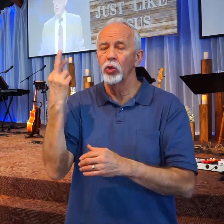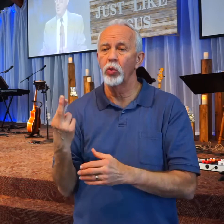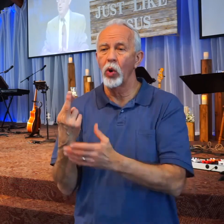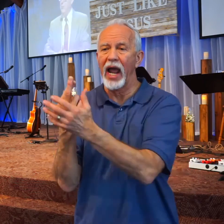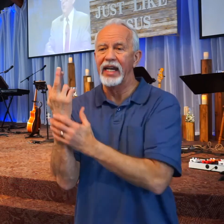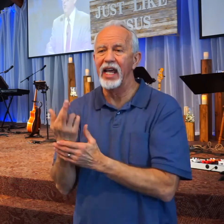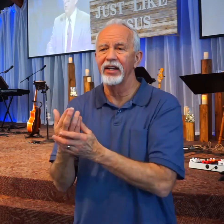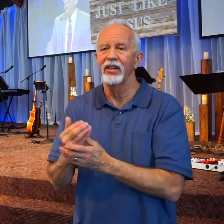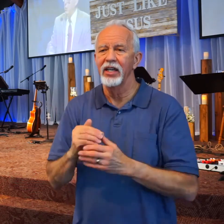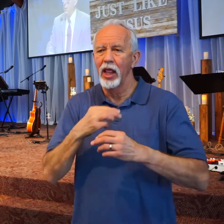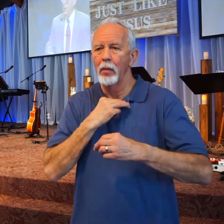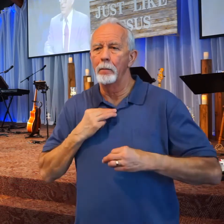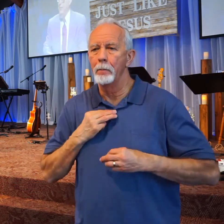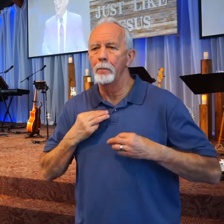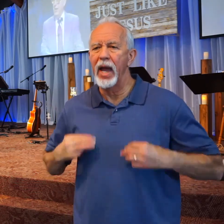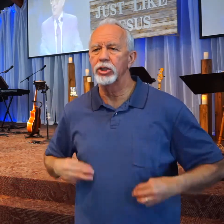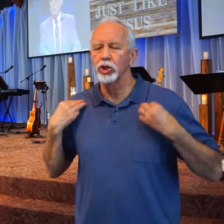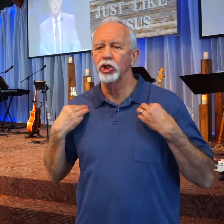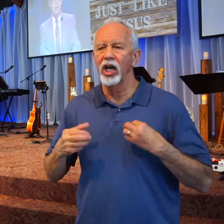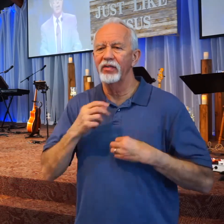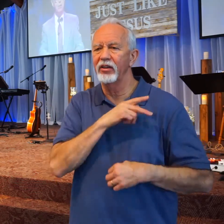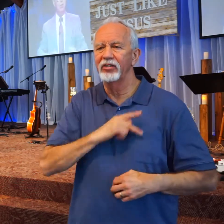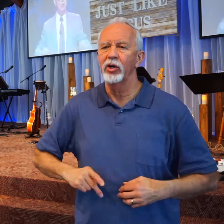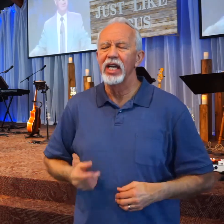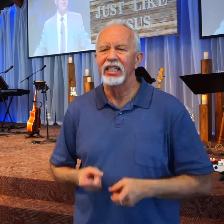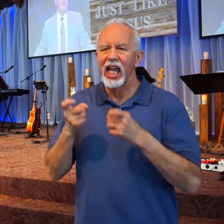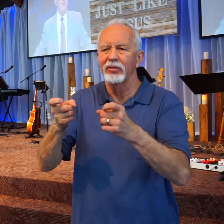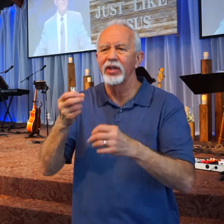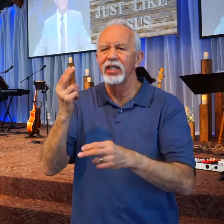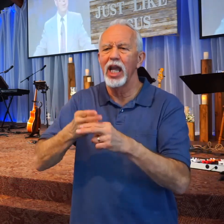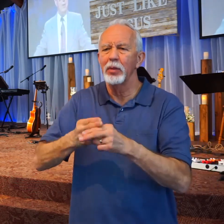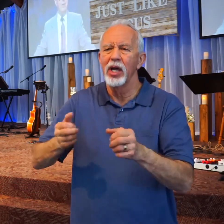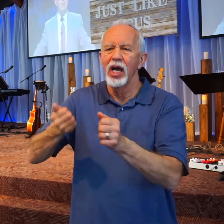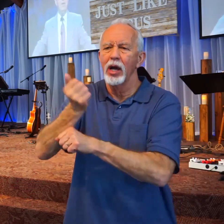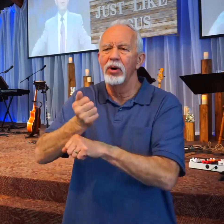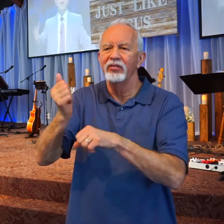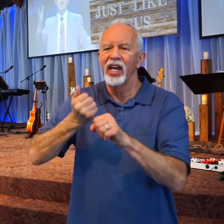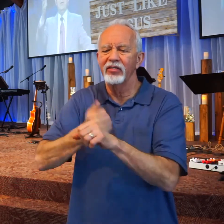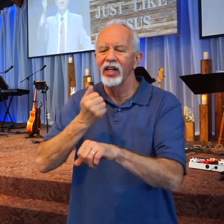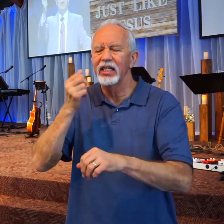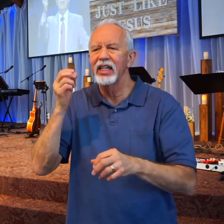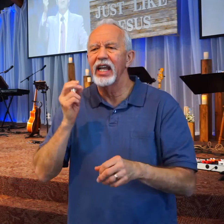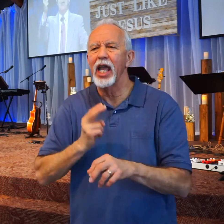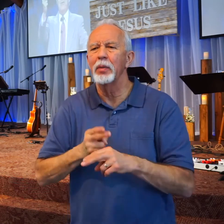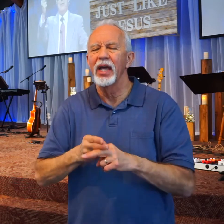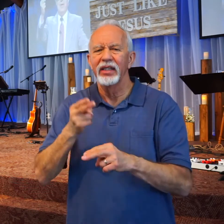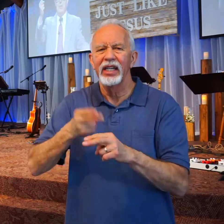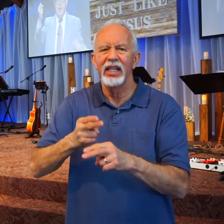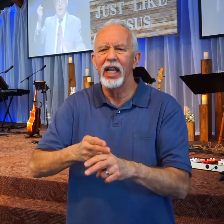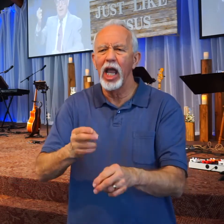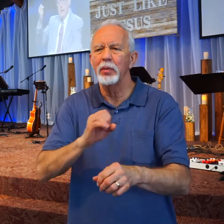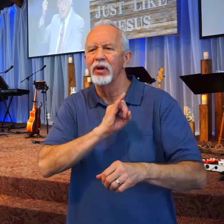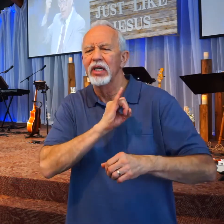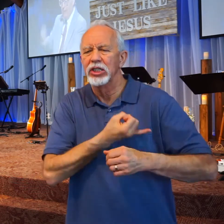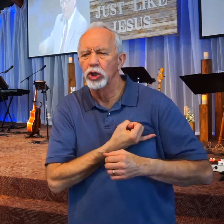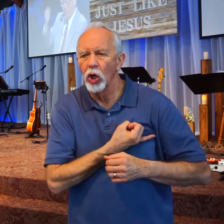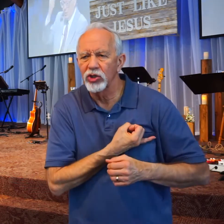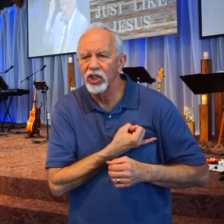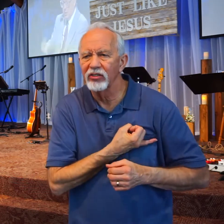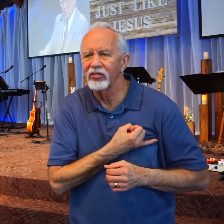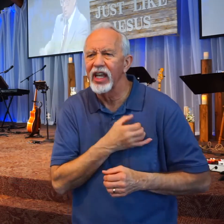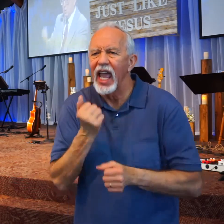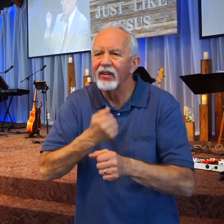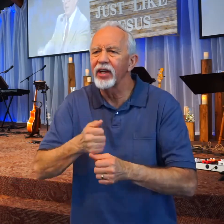the majesty of the Pharaoh, and they gave him a name which was above every name, that at the name of Zaphnath-Paaneah